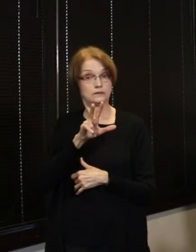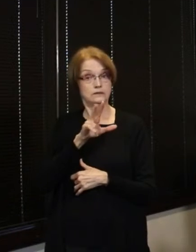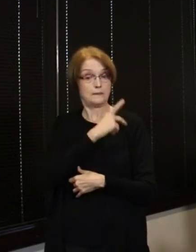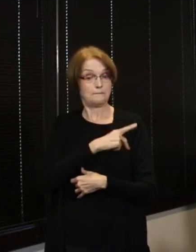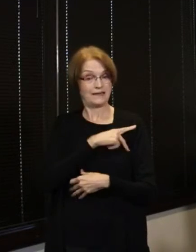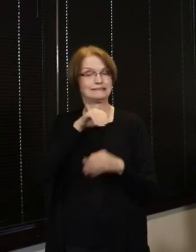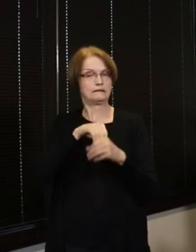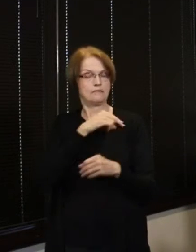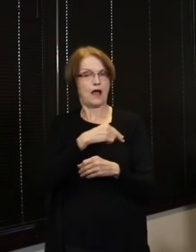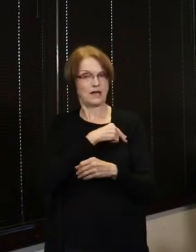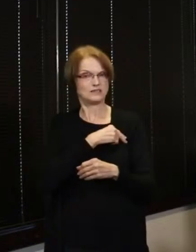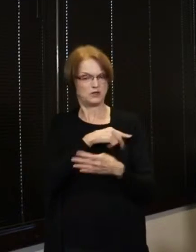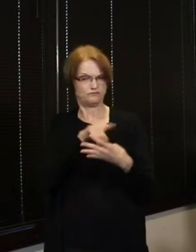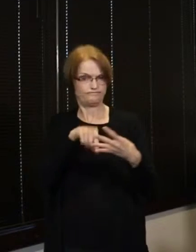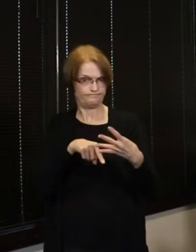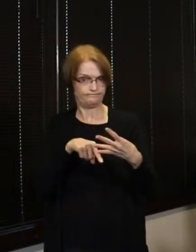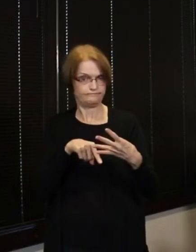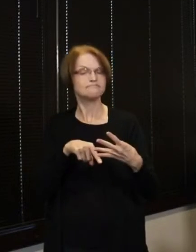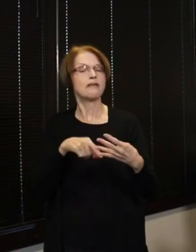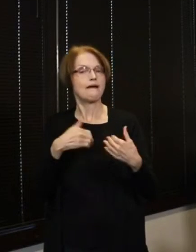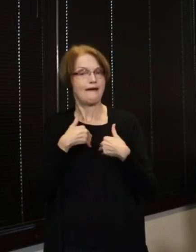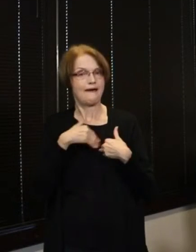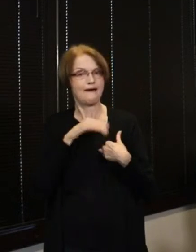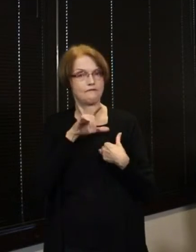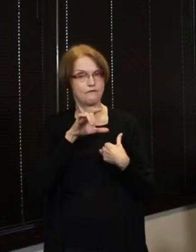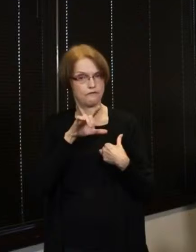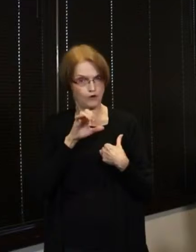patients hospitalized today with COVID-19.